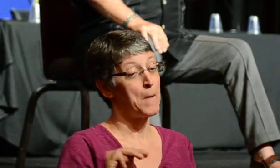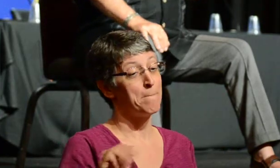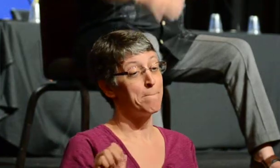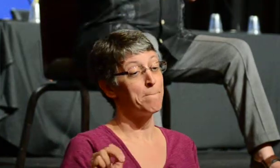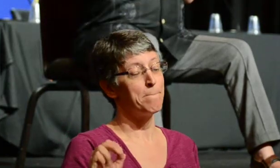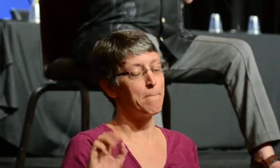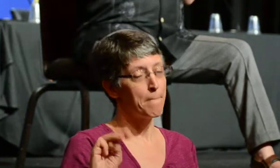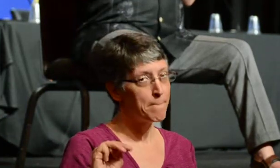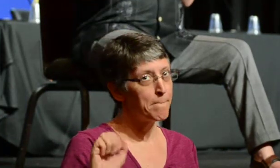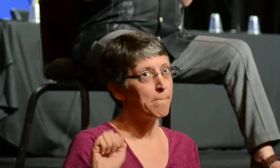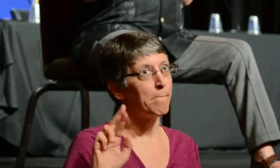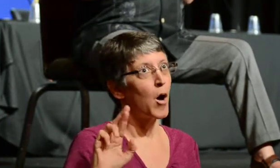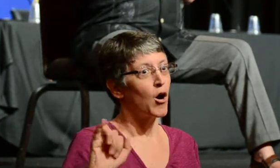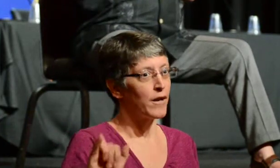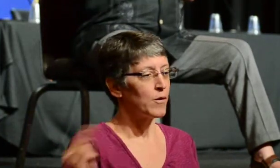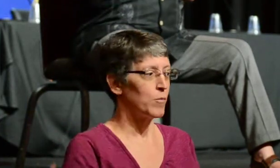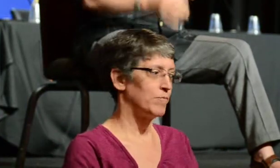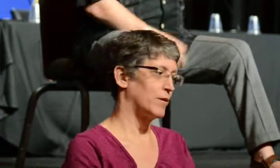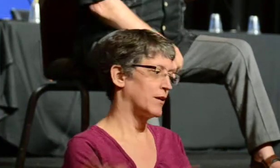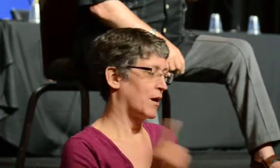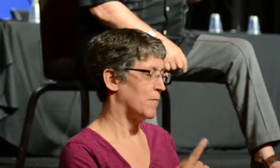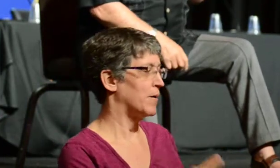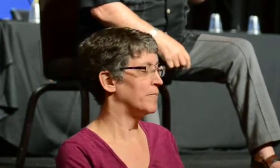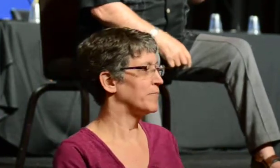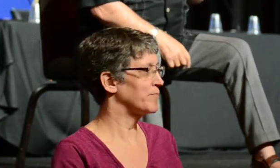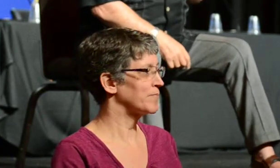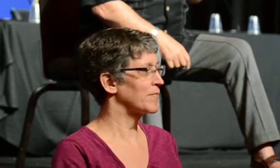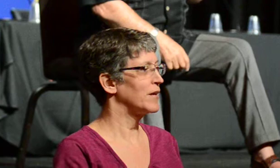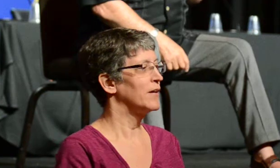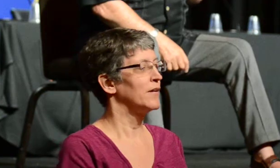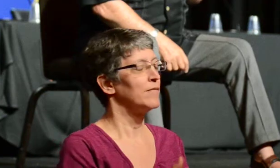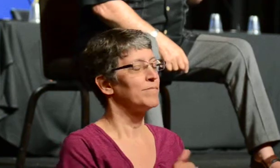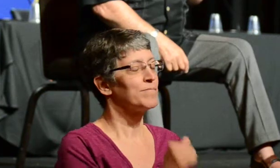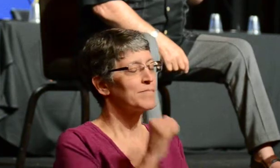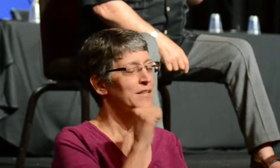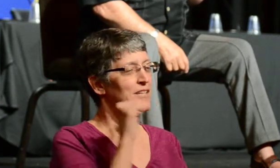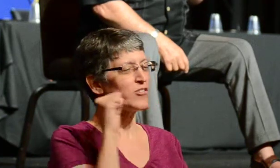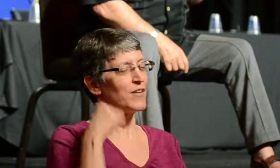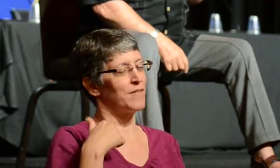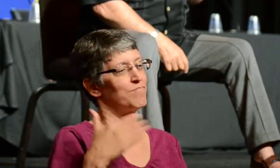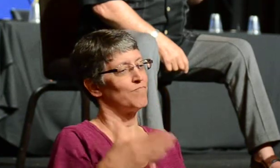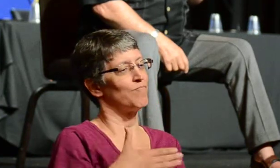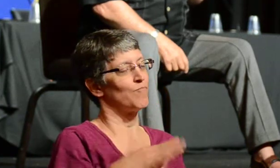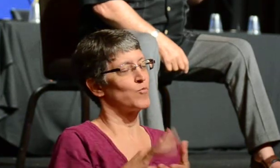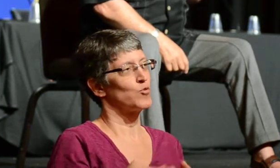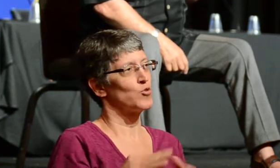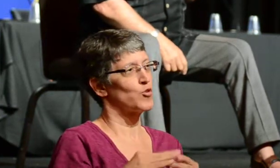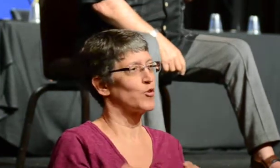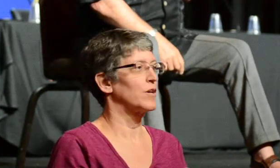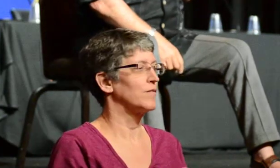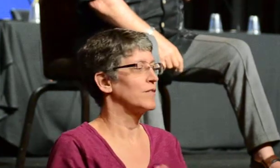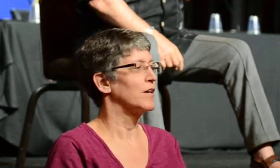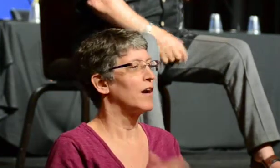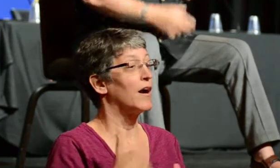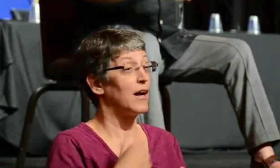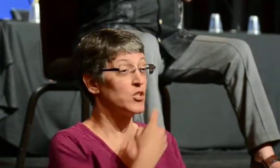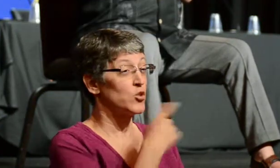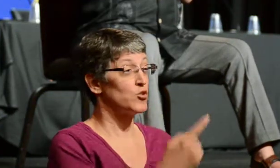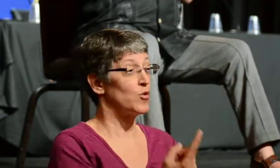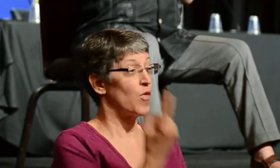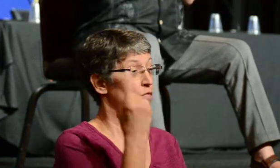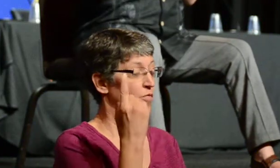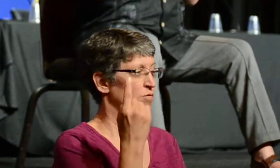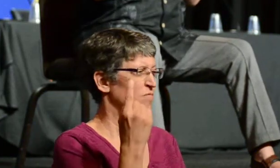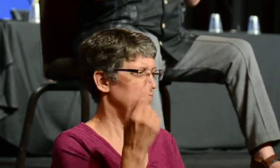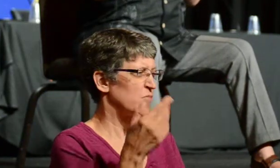and I thought of a story. And again, yesterday I gave you the one-line outline